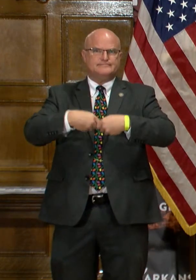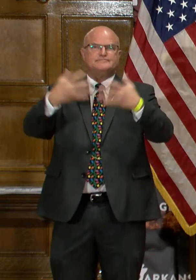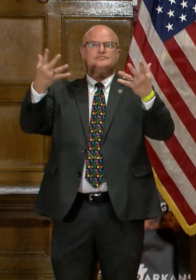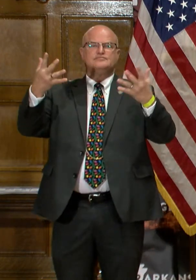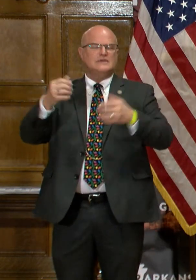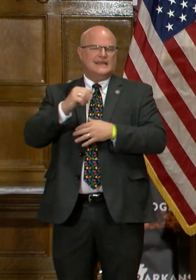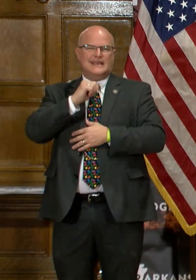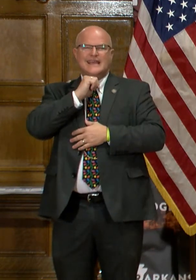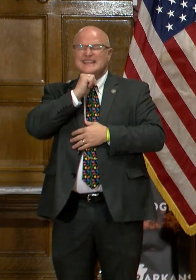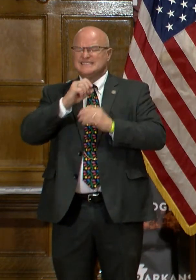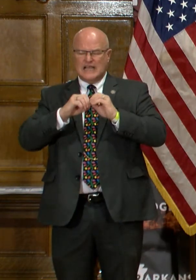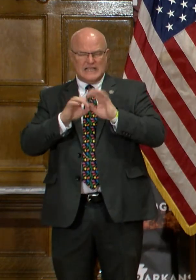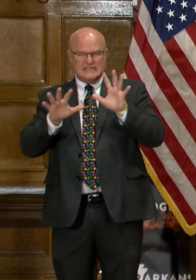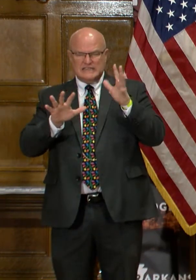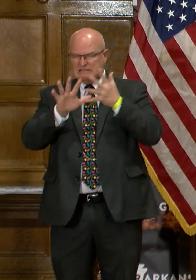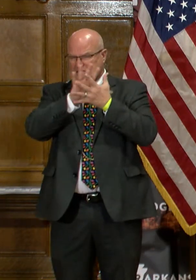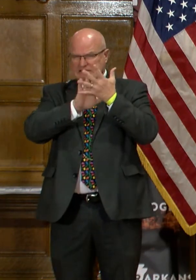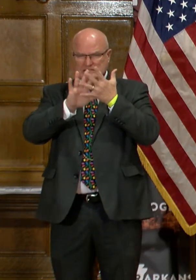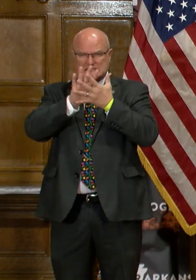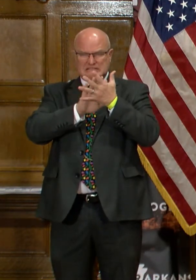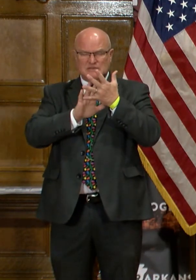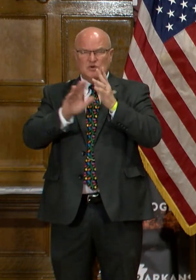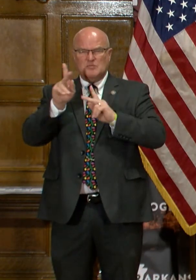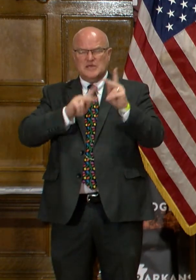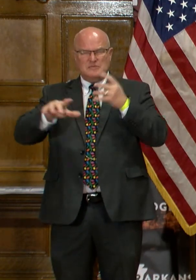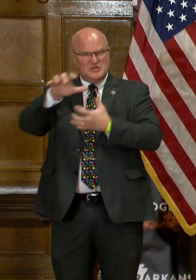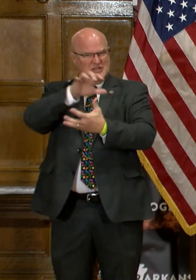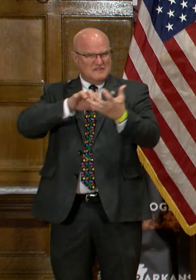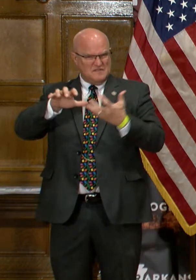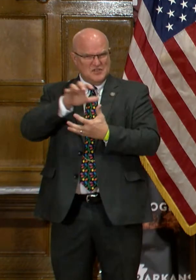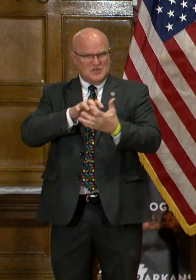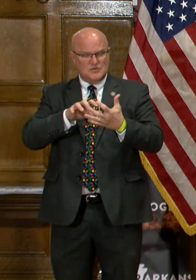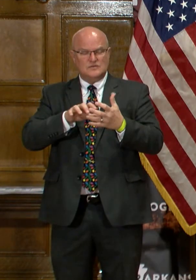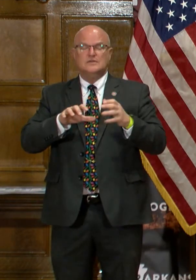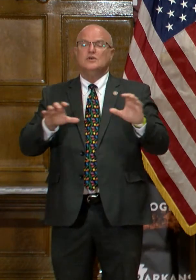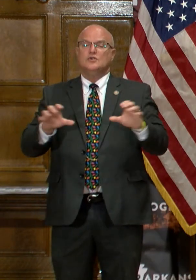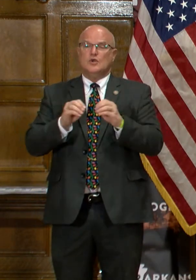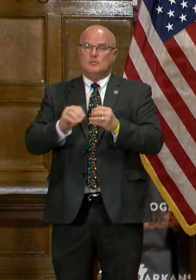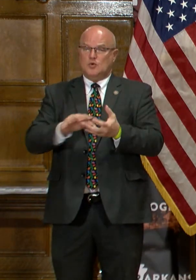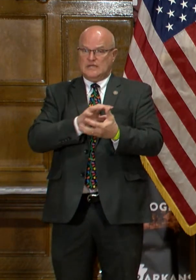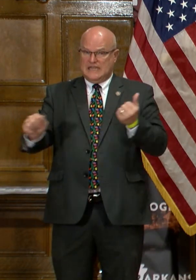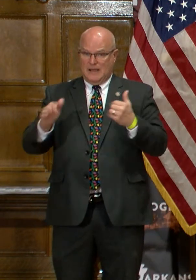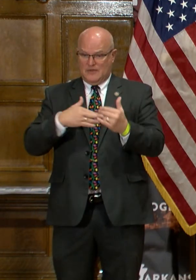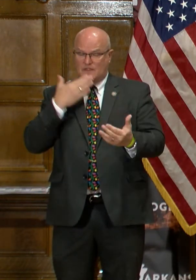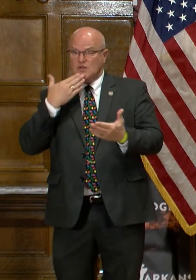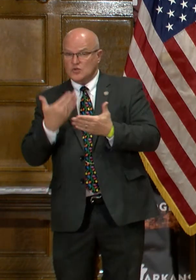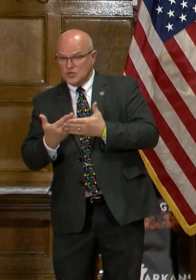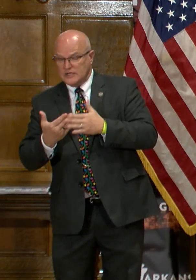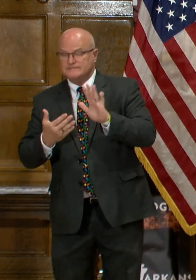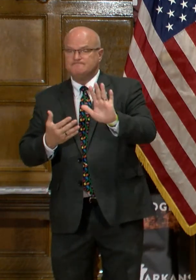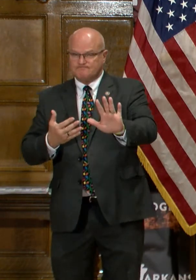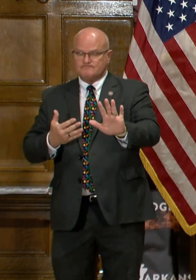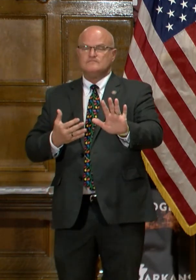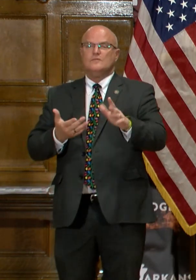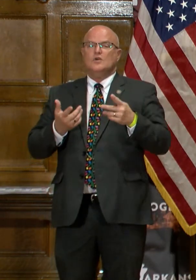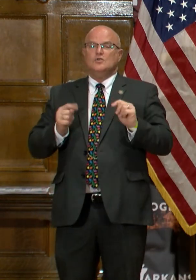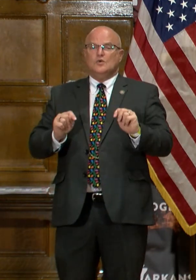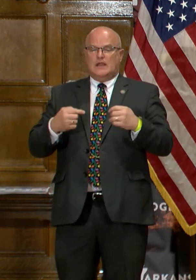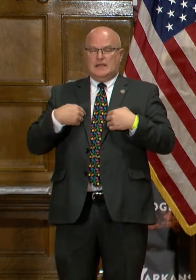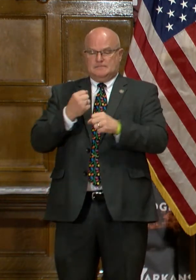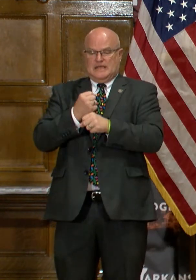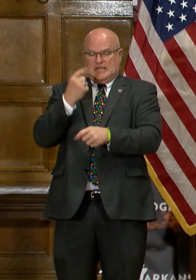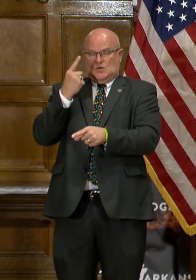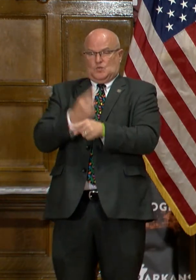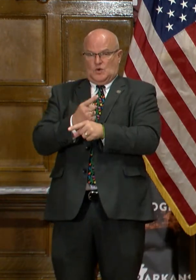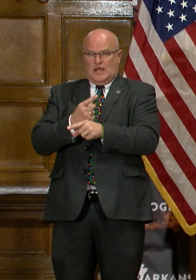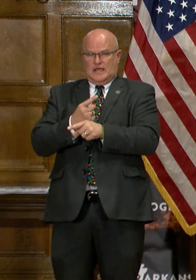and it's not clear or it causes confusion, you're doing more damage than good. And so we're trying to get this right,